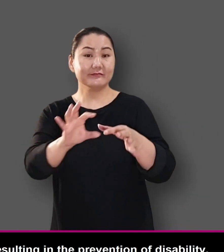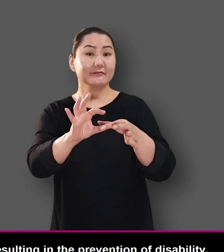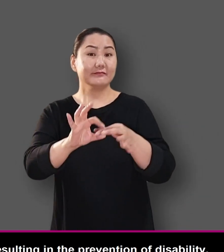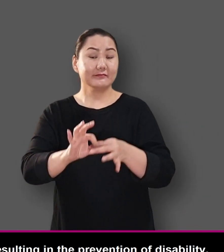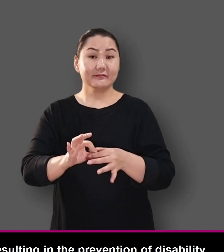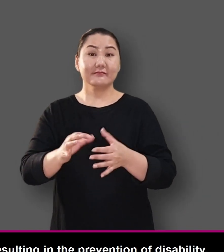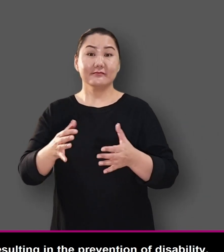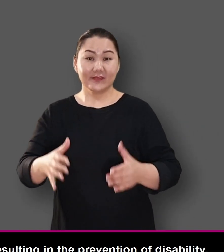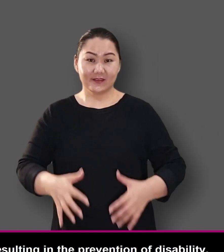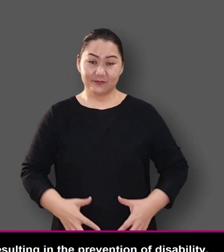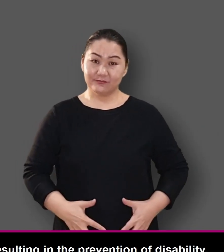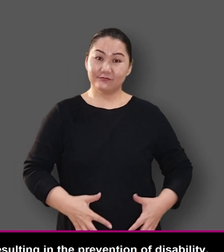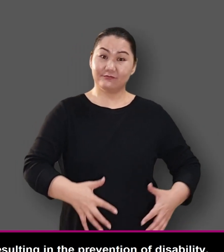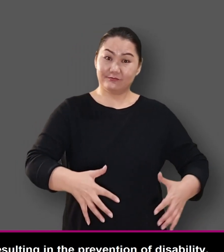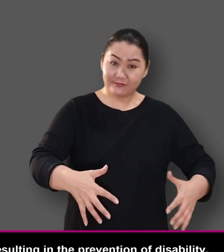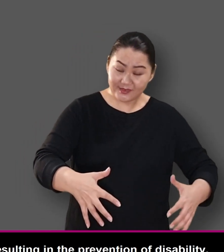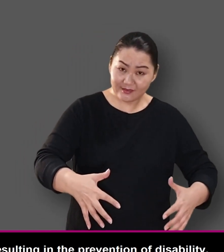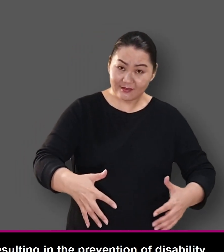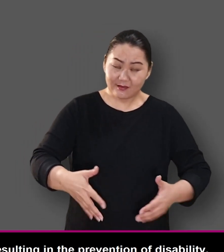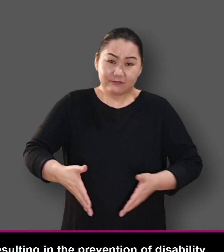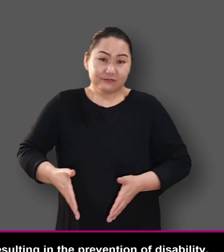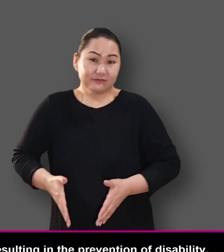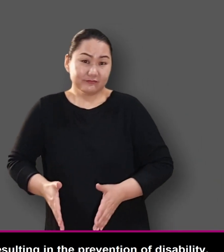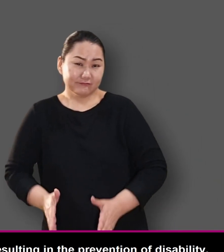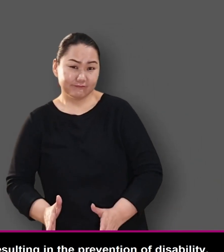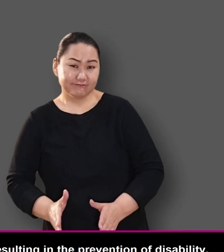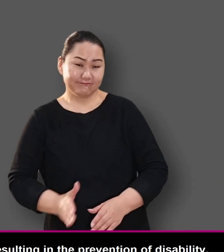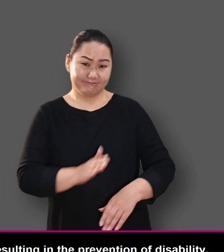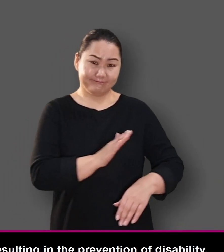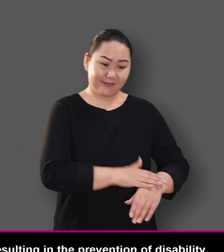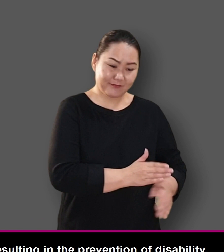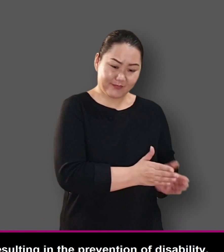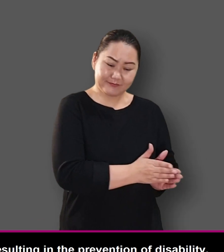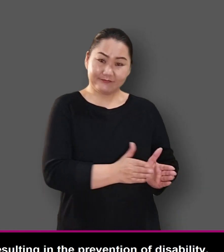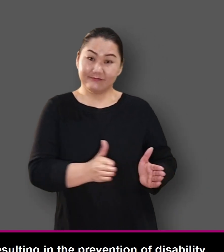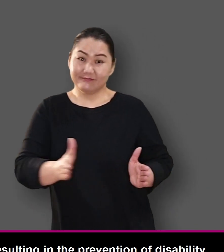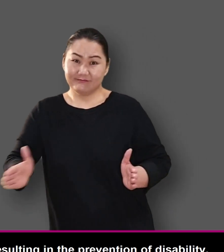on prenatal and neonatal care, resulting in the prevention of disability.